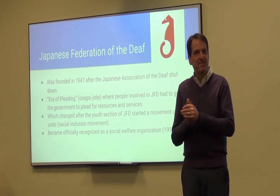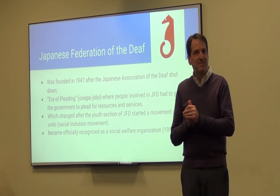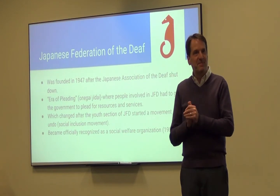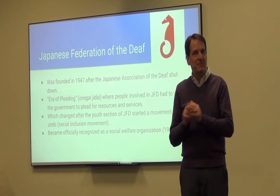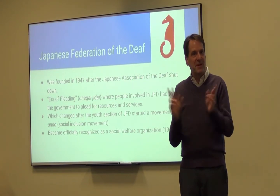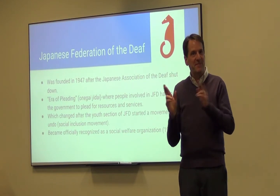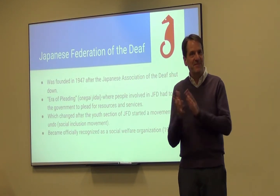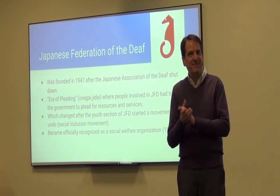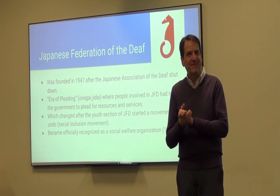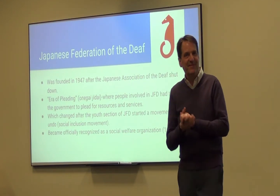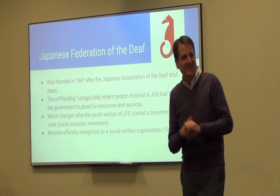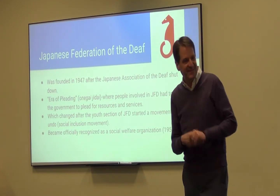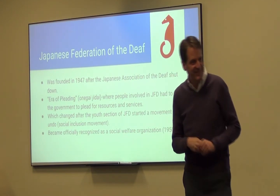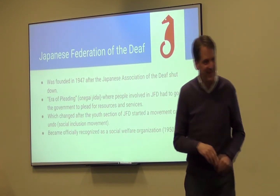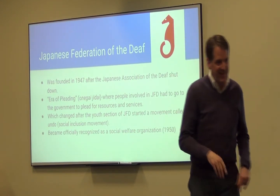modern day Japan. Ready?